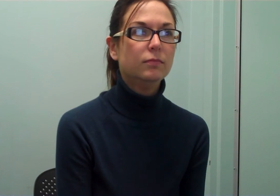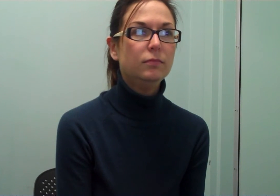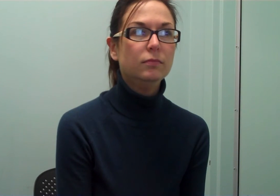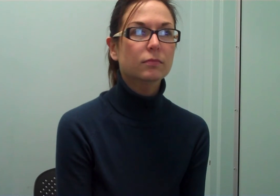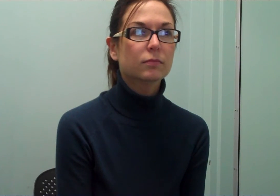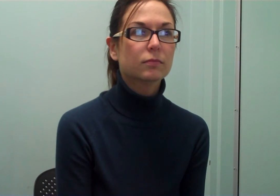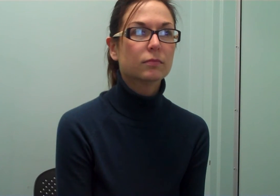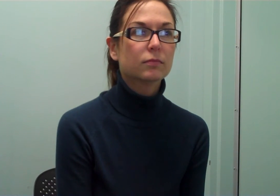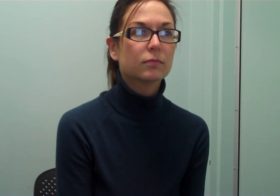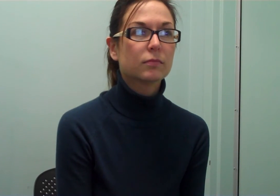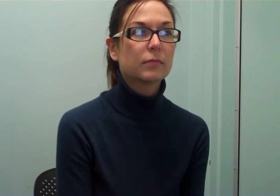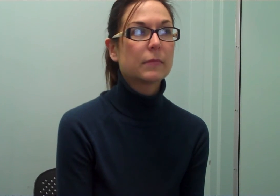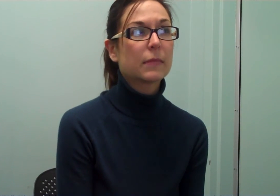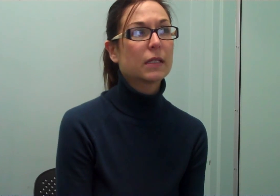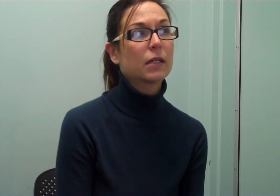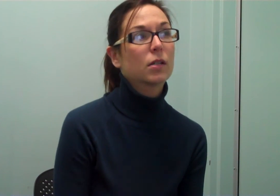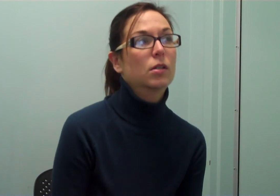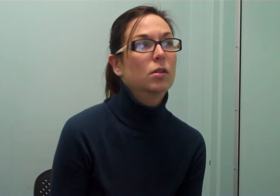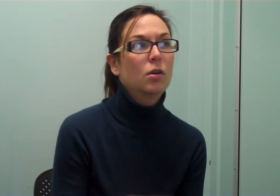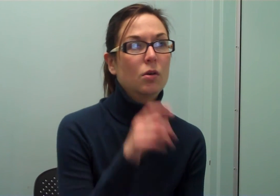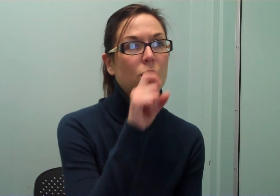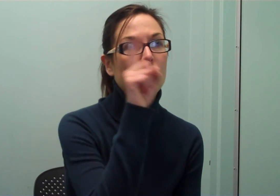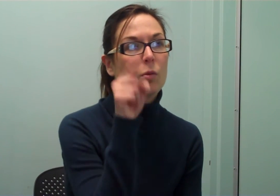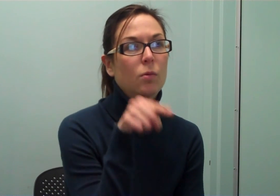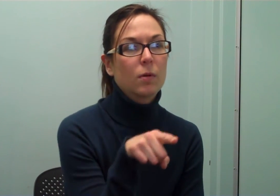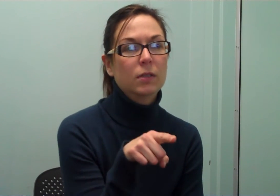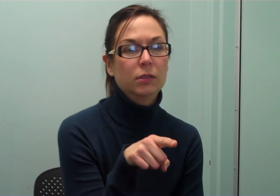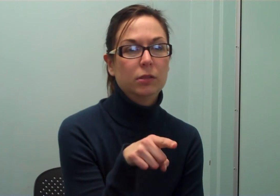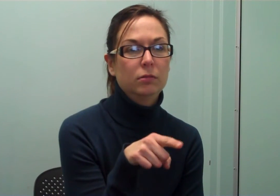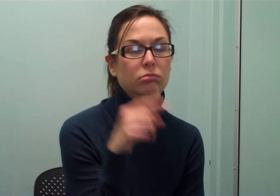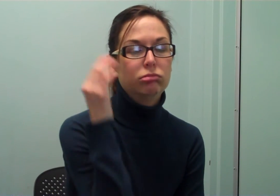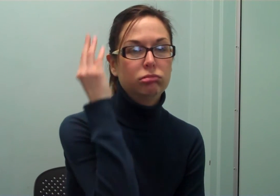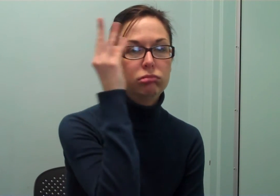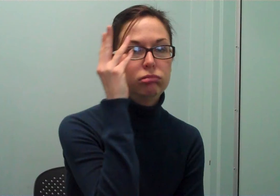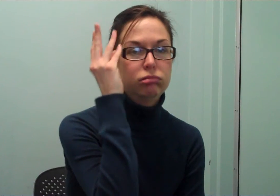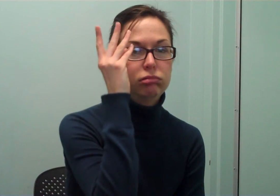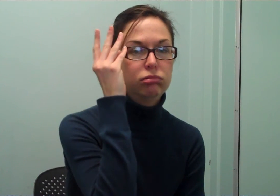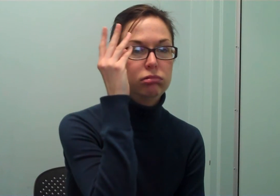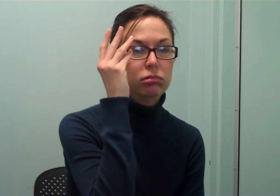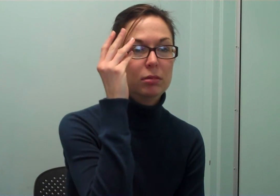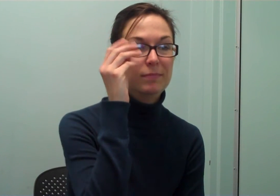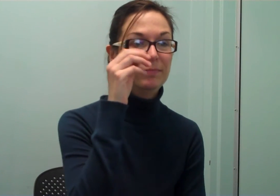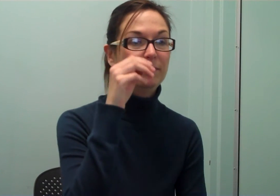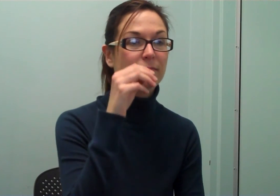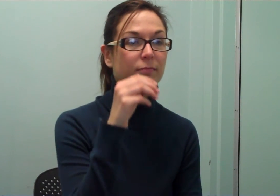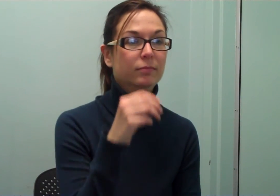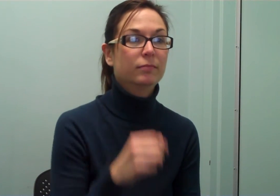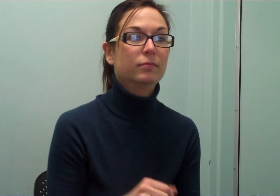I'm sure that there's more questions I'm going to have as I review the lease and the application.